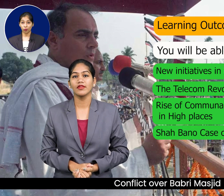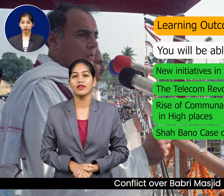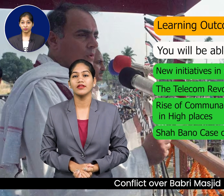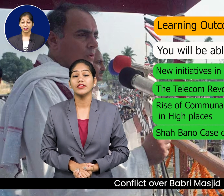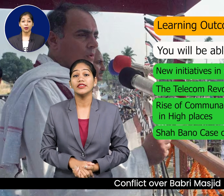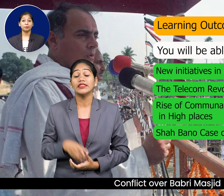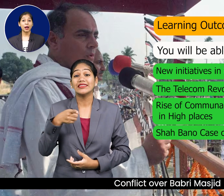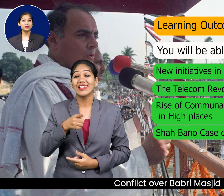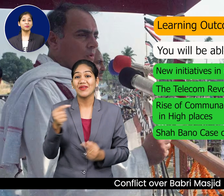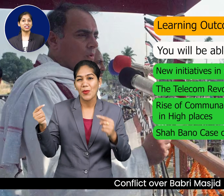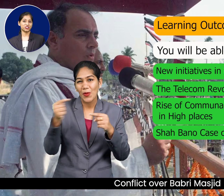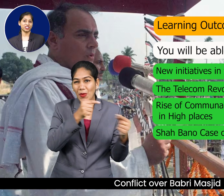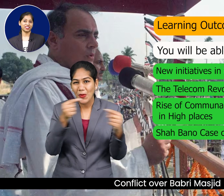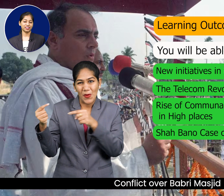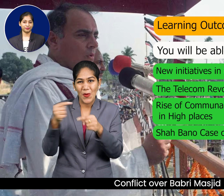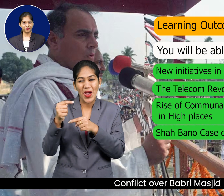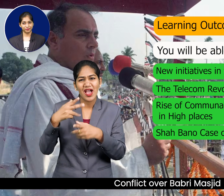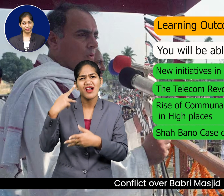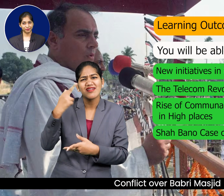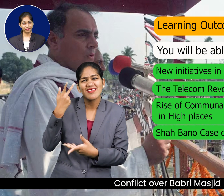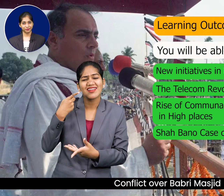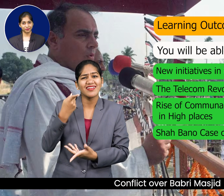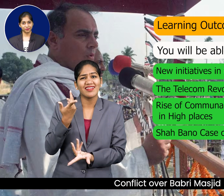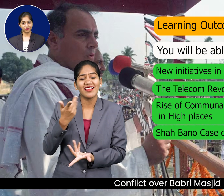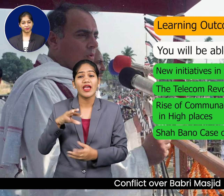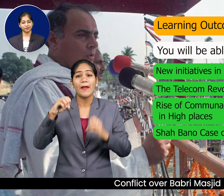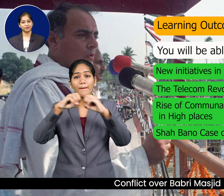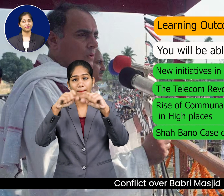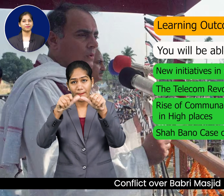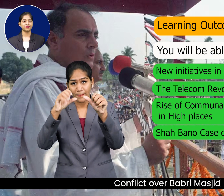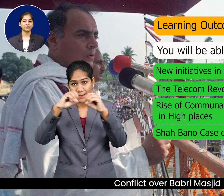Conflict over Babri Masjid.